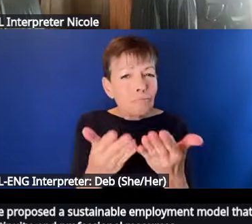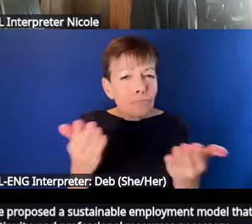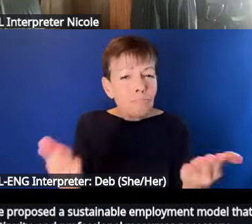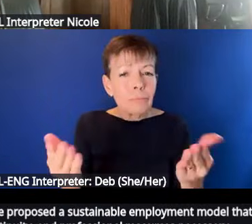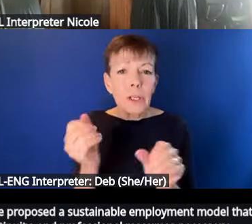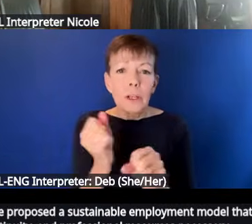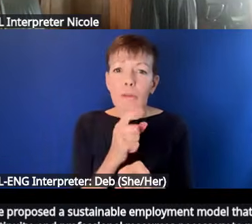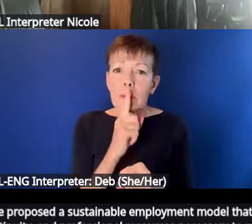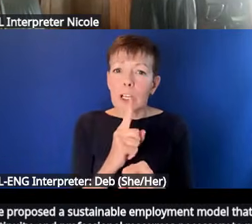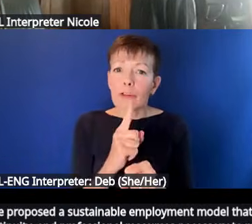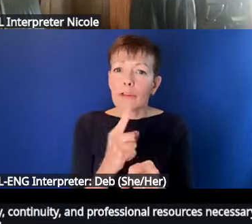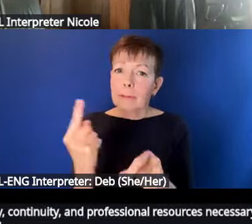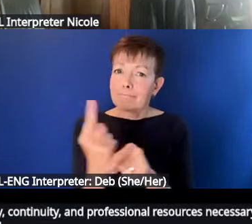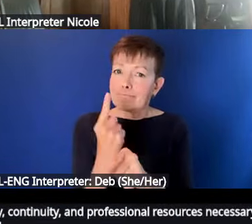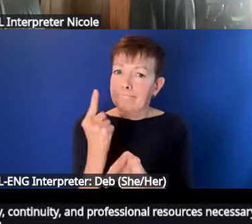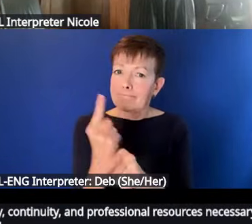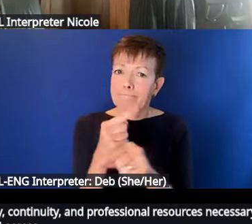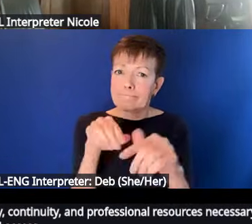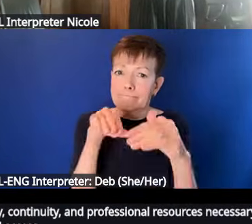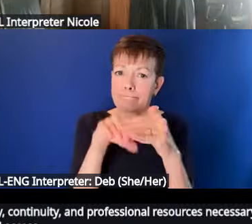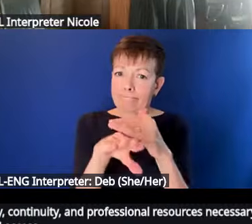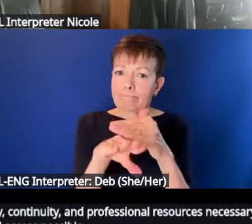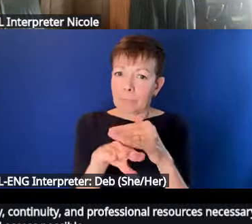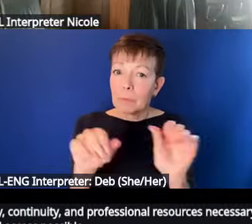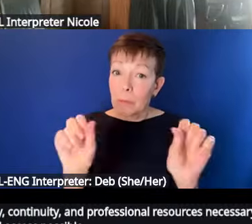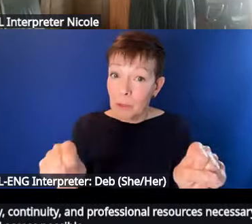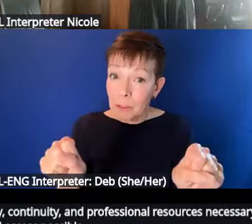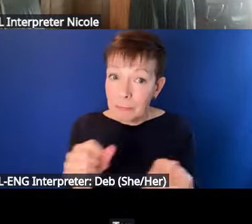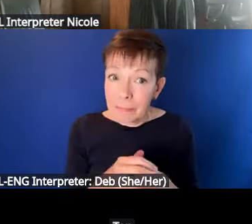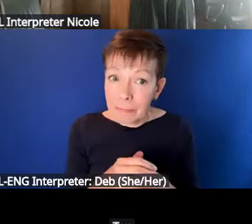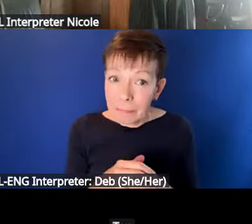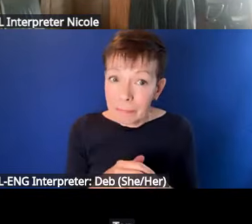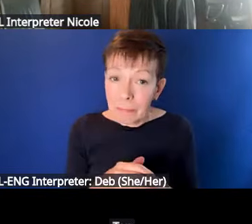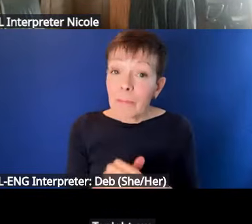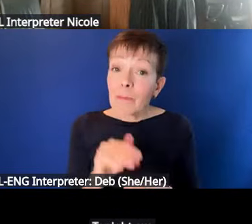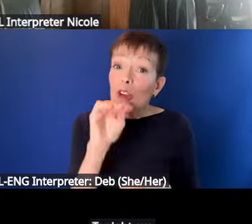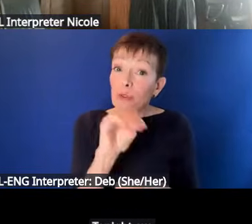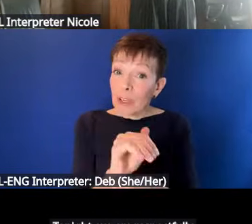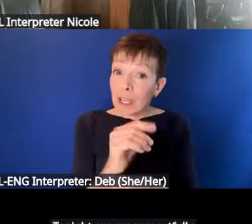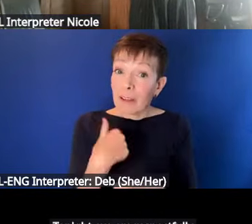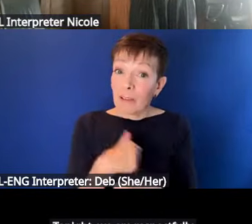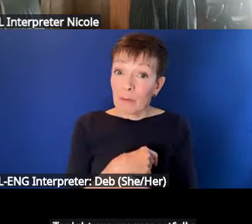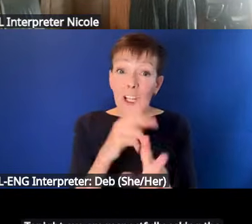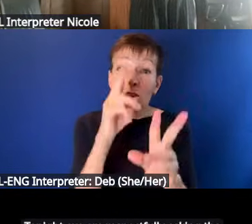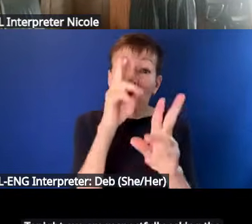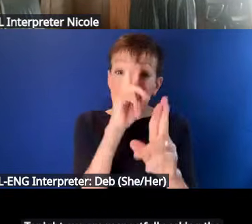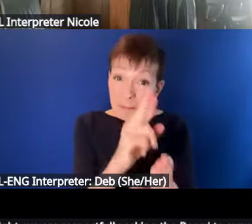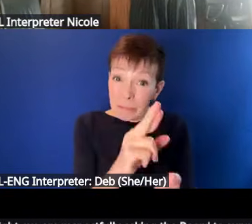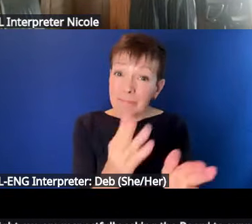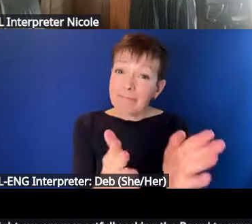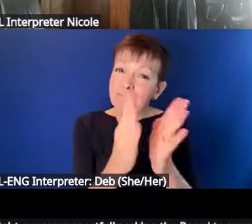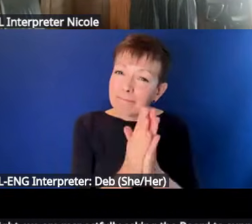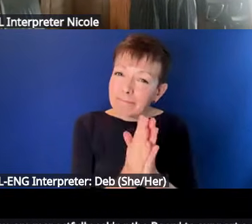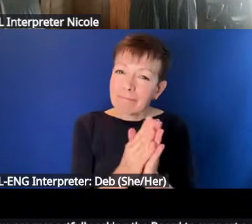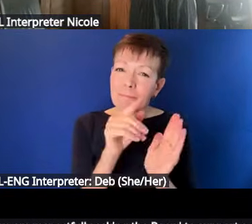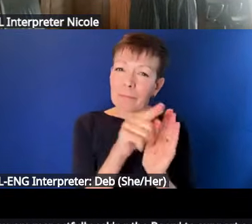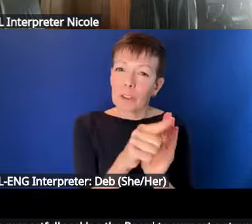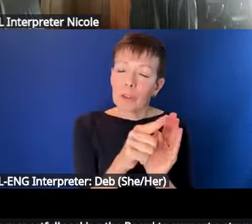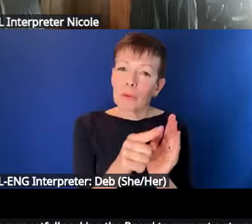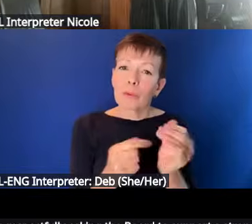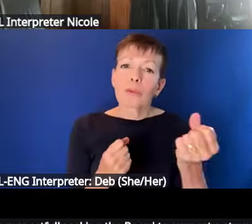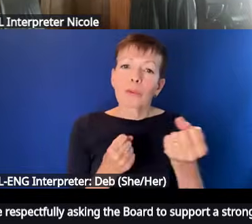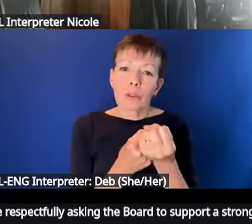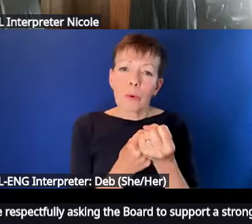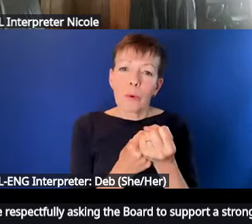make meaningful access possible. Tonight, we are respectfully asking the board to support a stronger and more sustainable